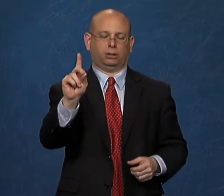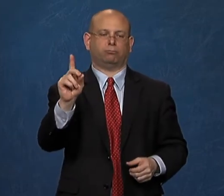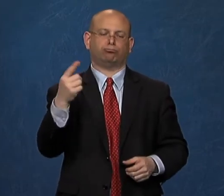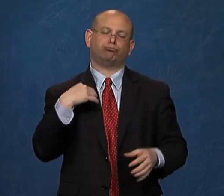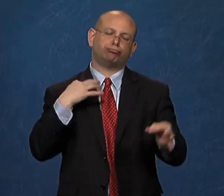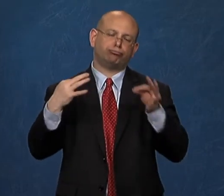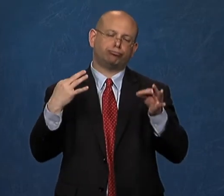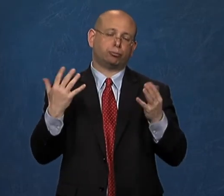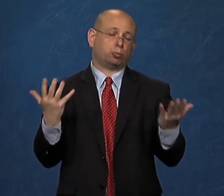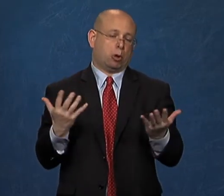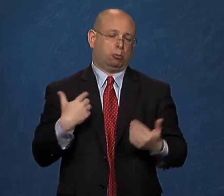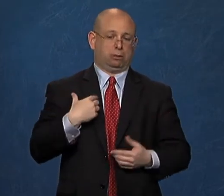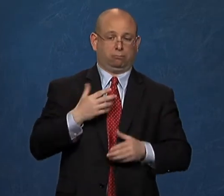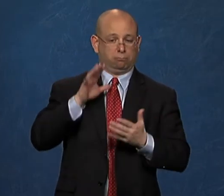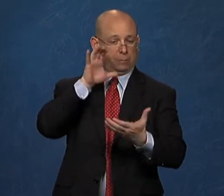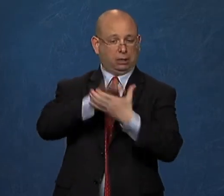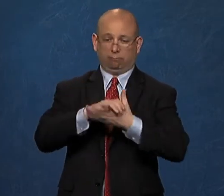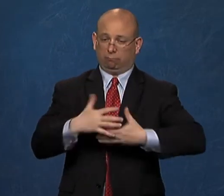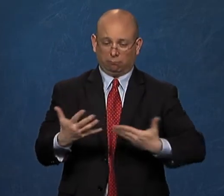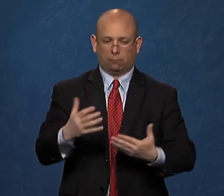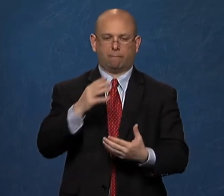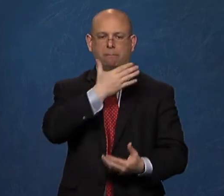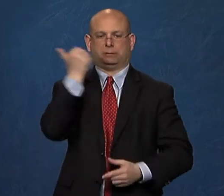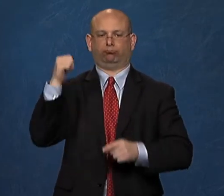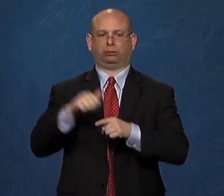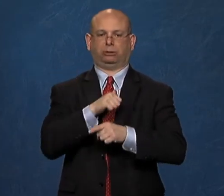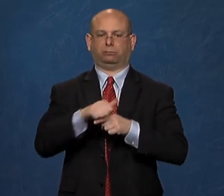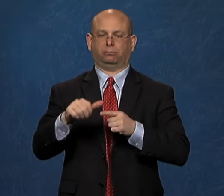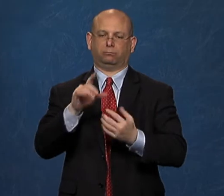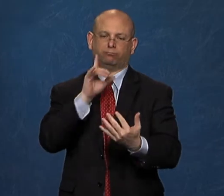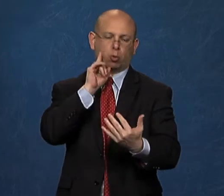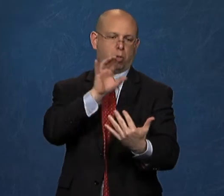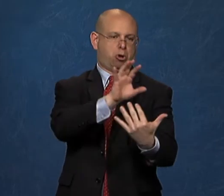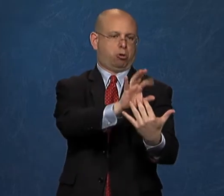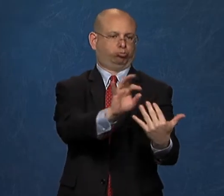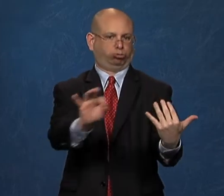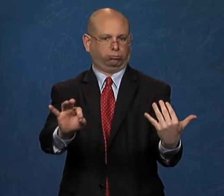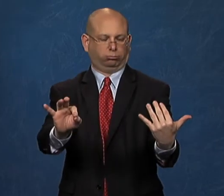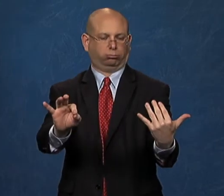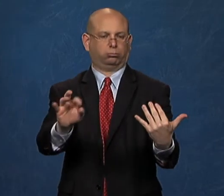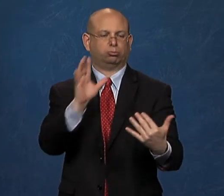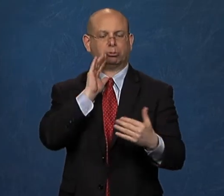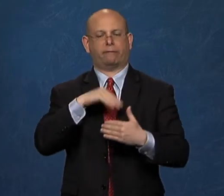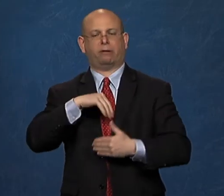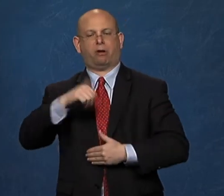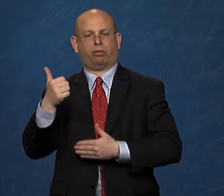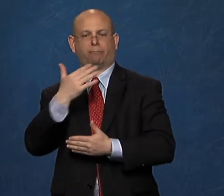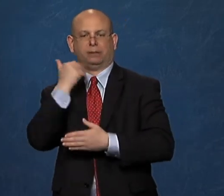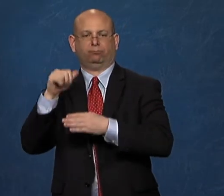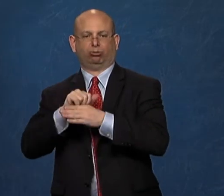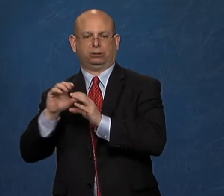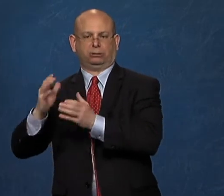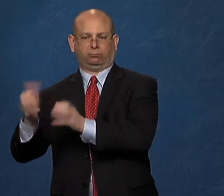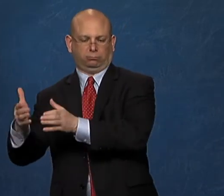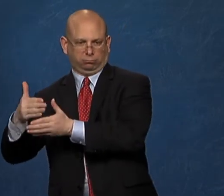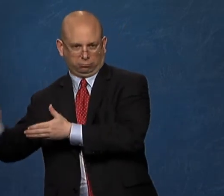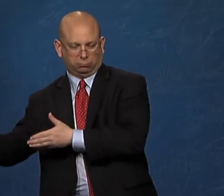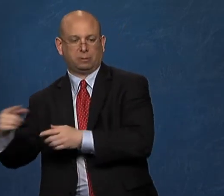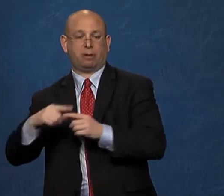As a representative of the National Association of the Deaf, I'm able to share with you some of the best practices that we have come up with as